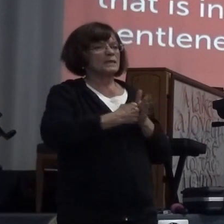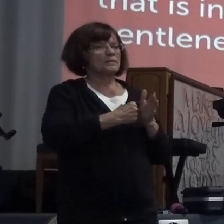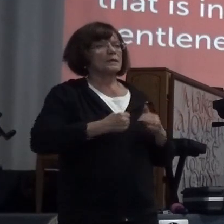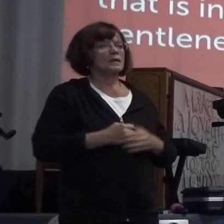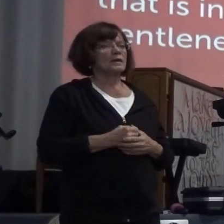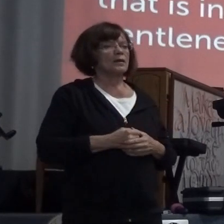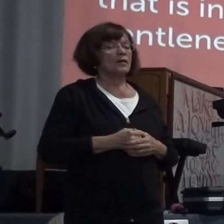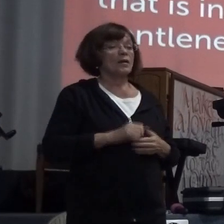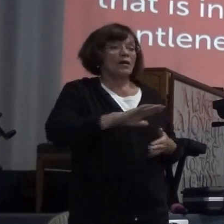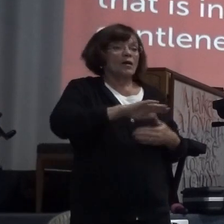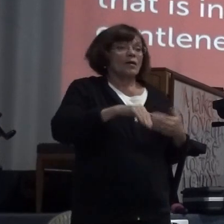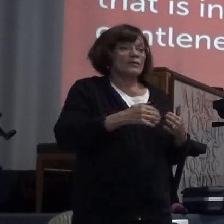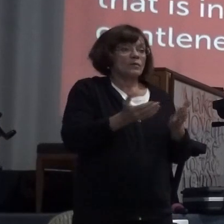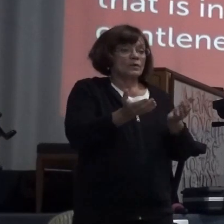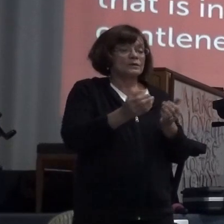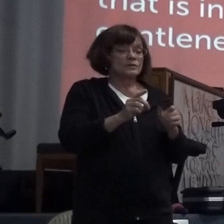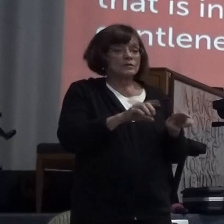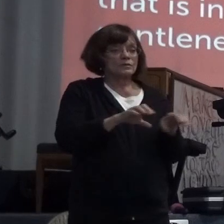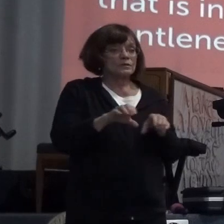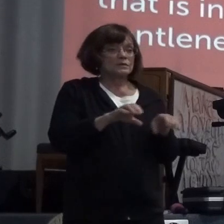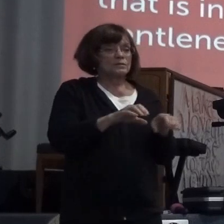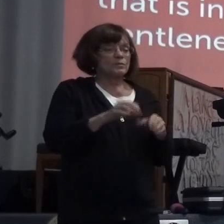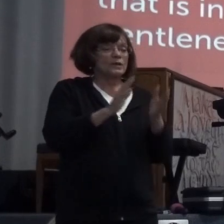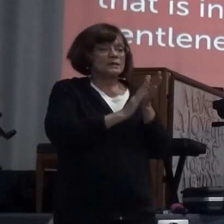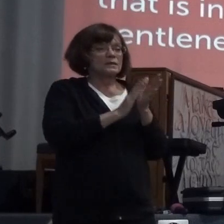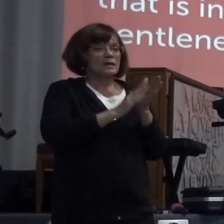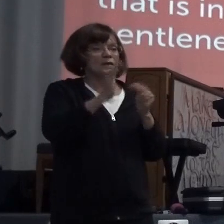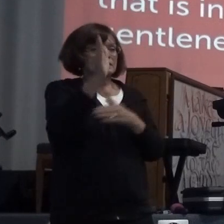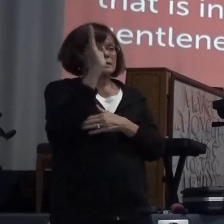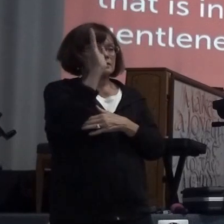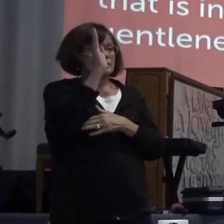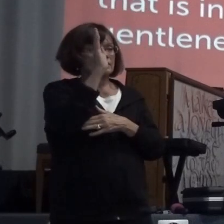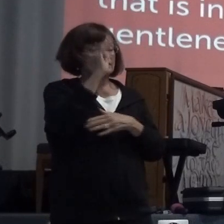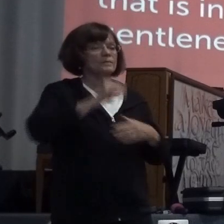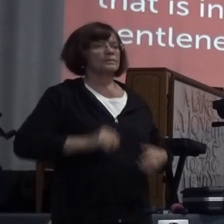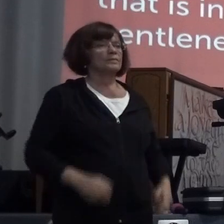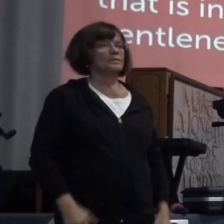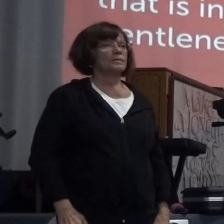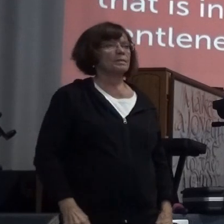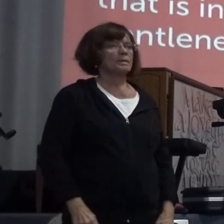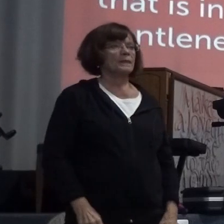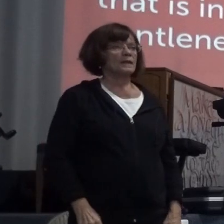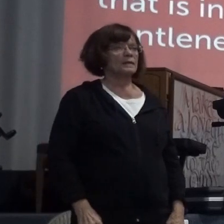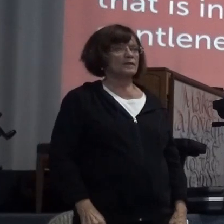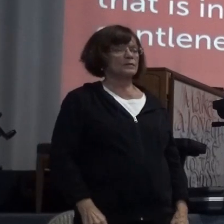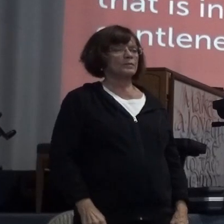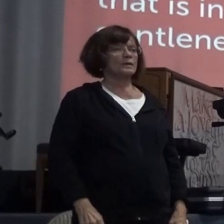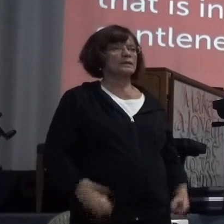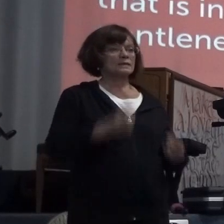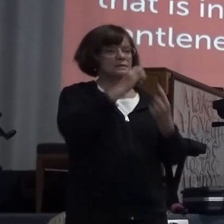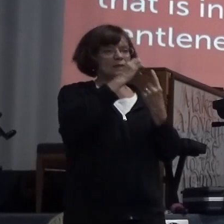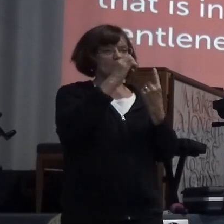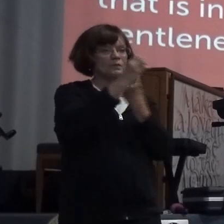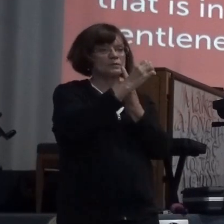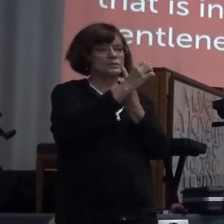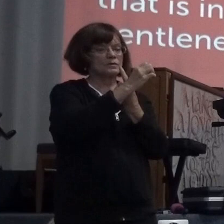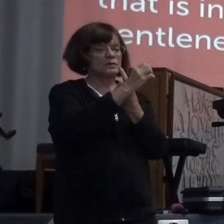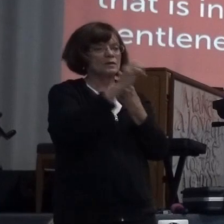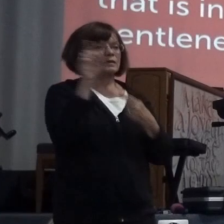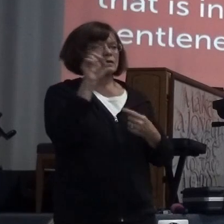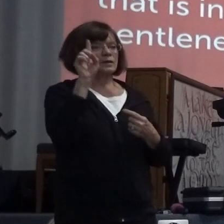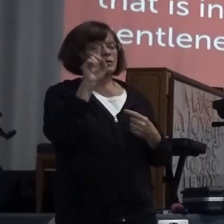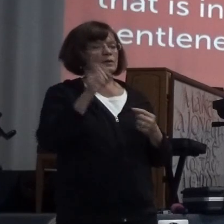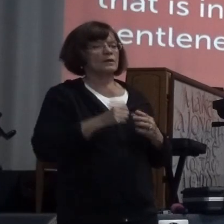just praise God, and they love on the people that are beating them. And there's been instances where these people have to stop. They can't